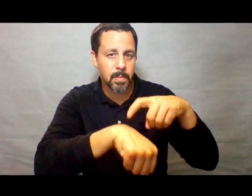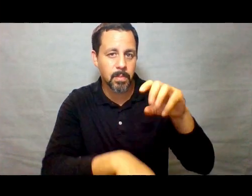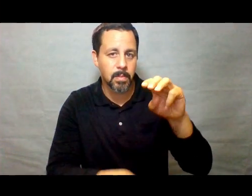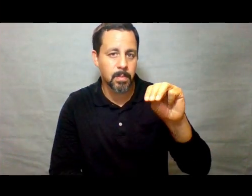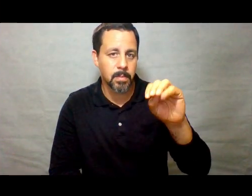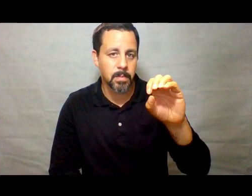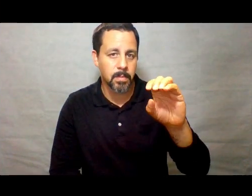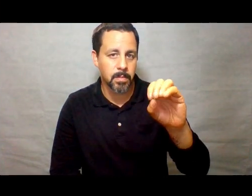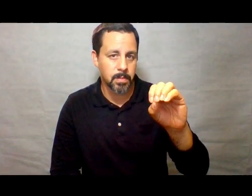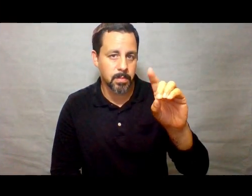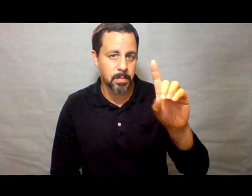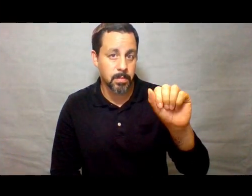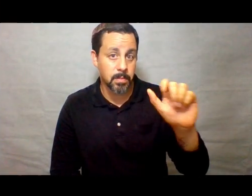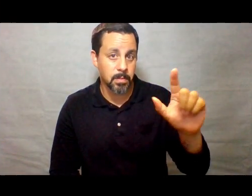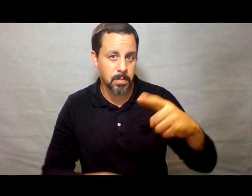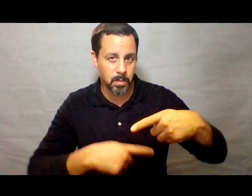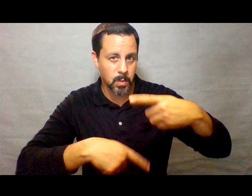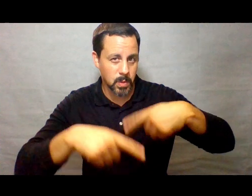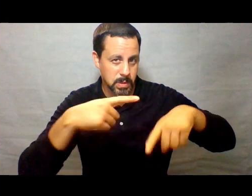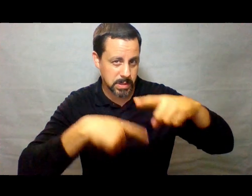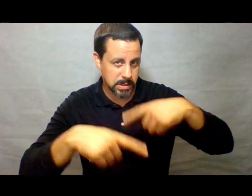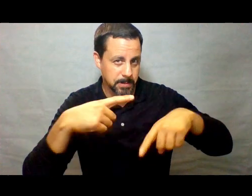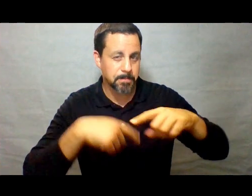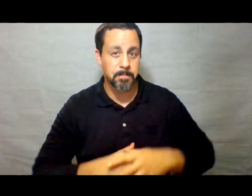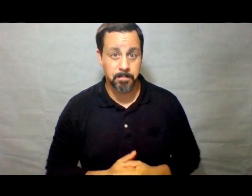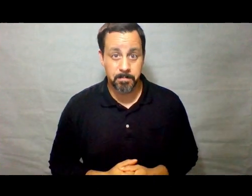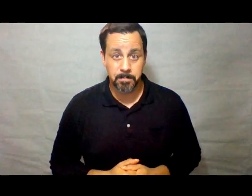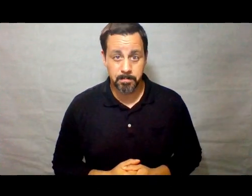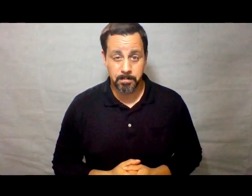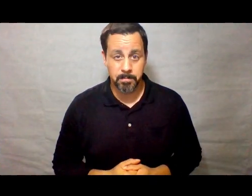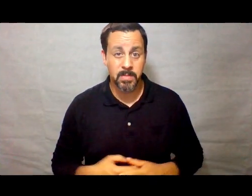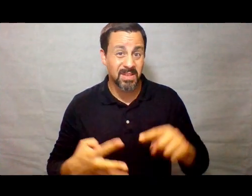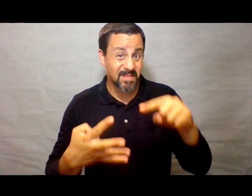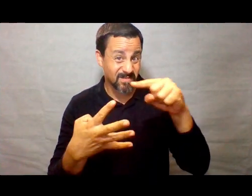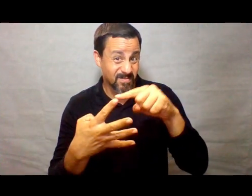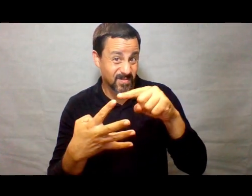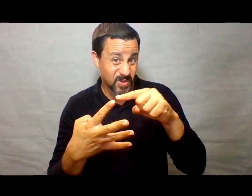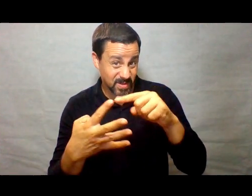All right, so here are the 4 time modals in ASL.